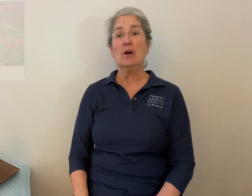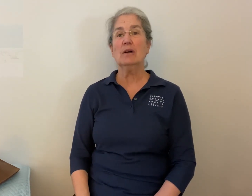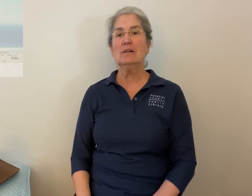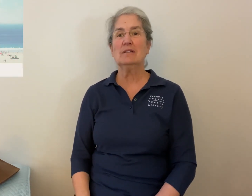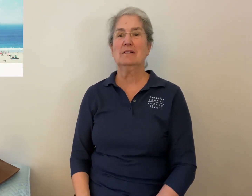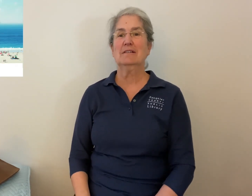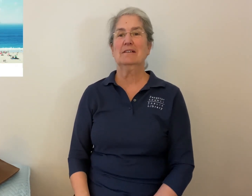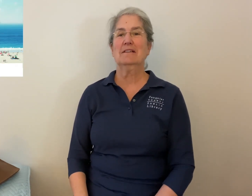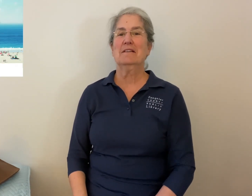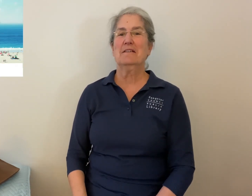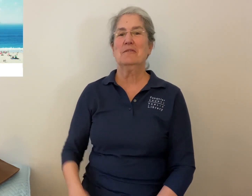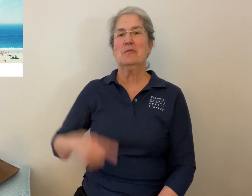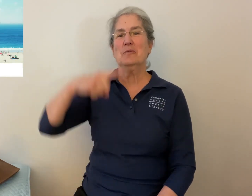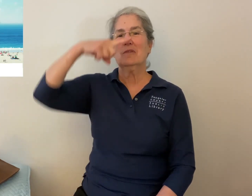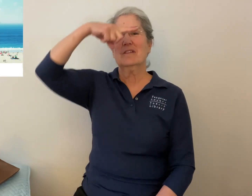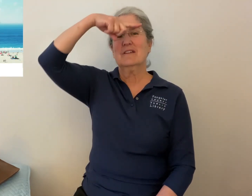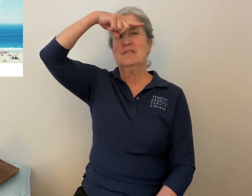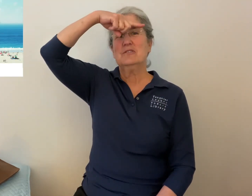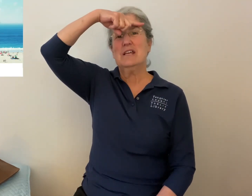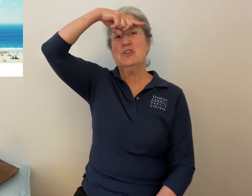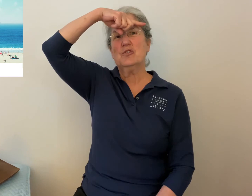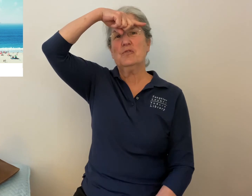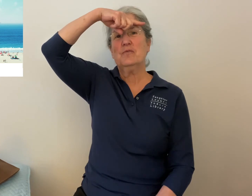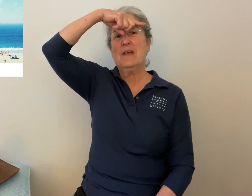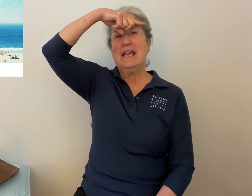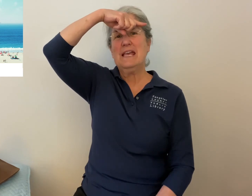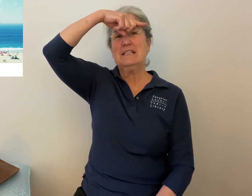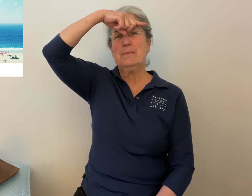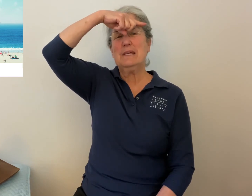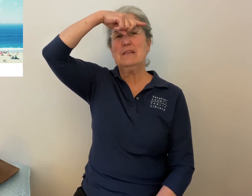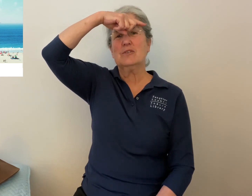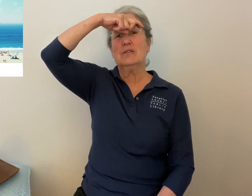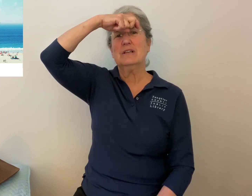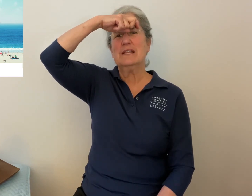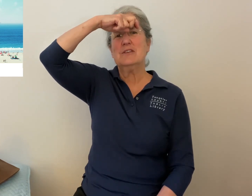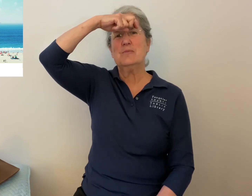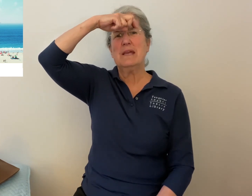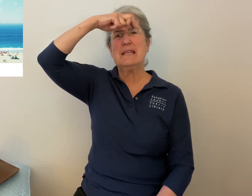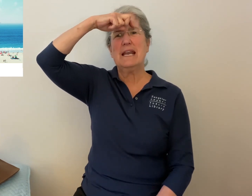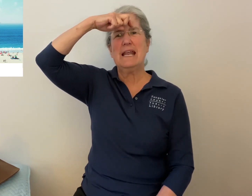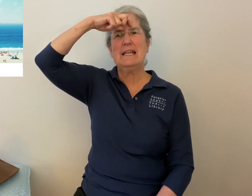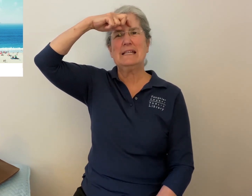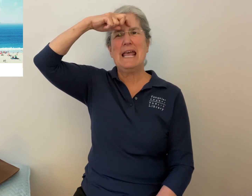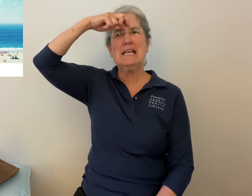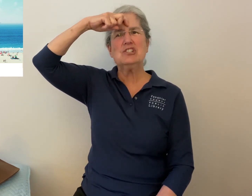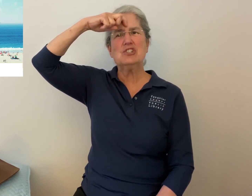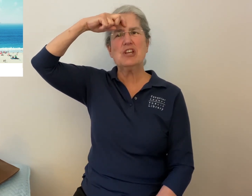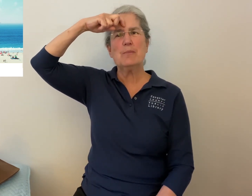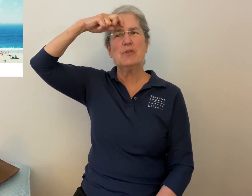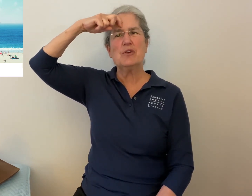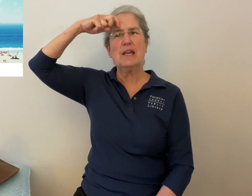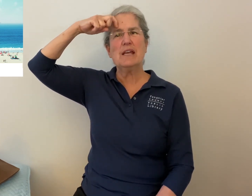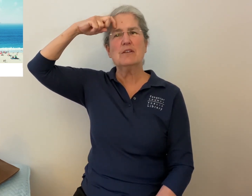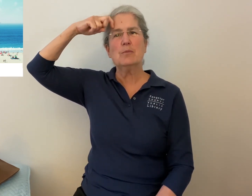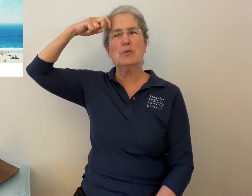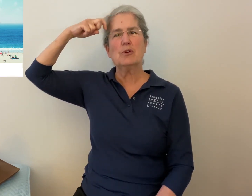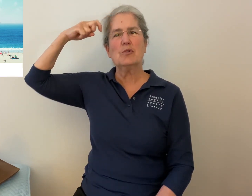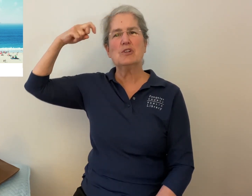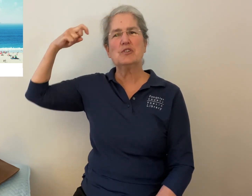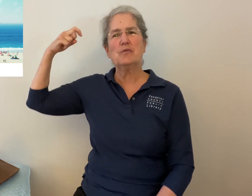summer, you take your hand up here and then you make that X shape with your hand and pull it across your